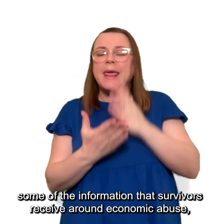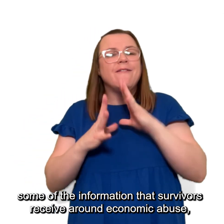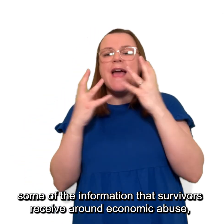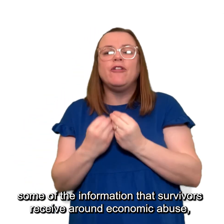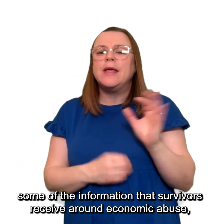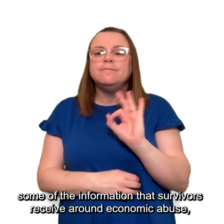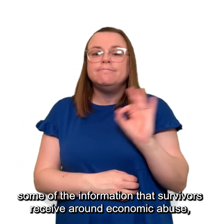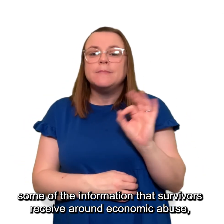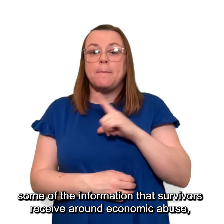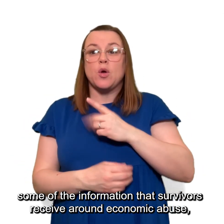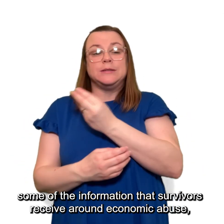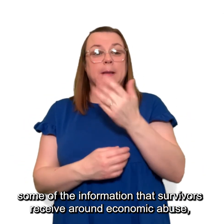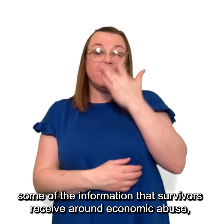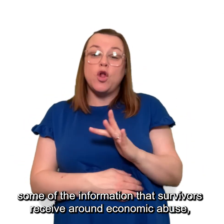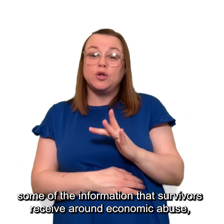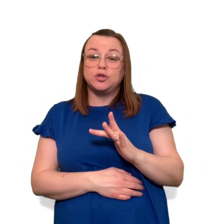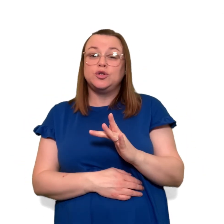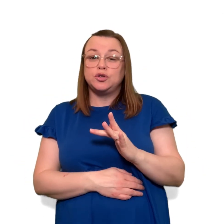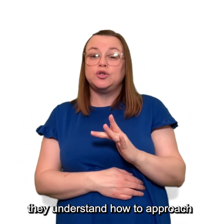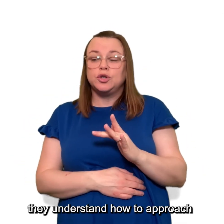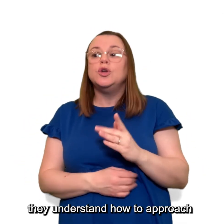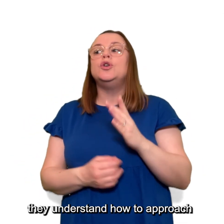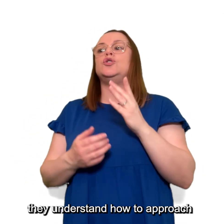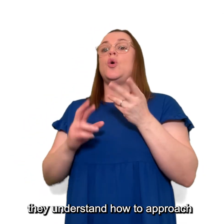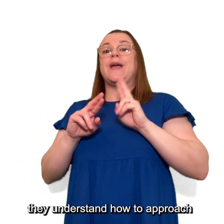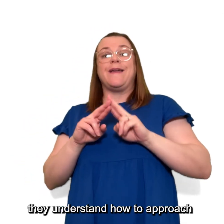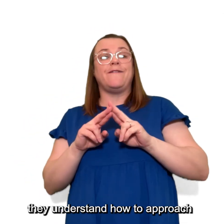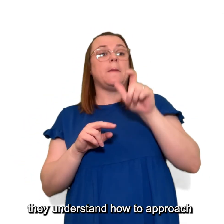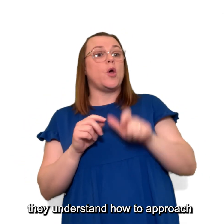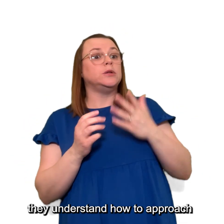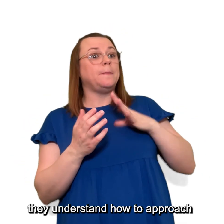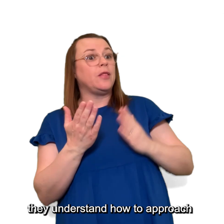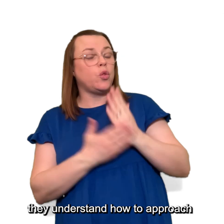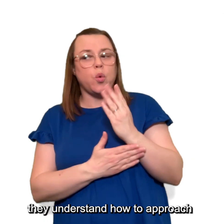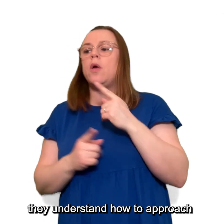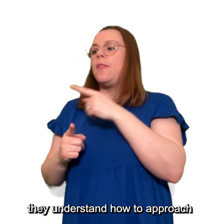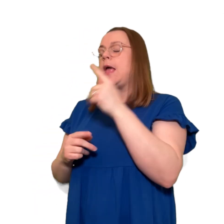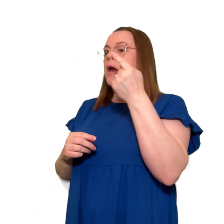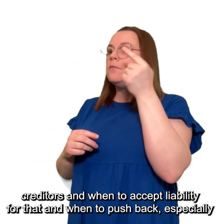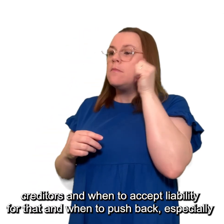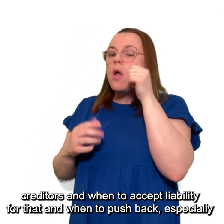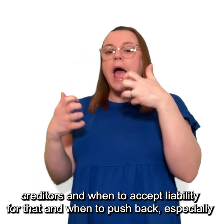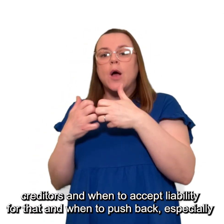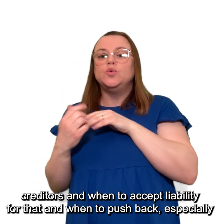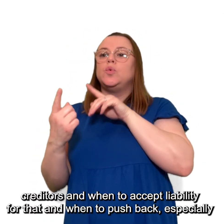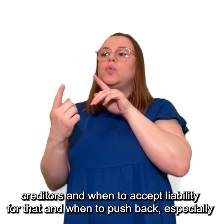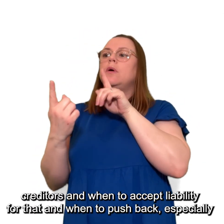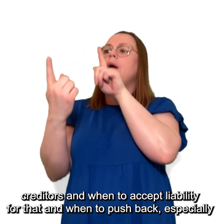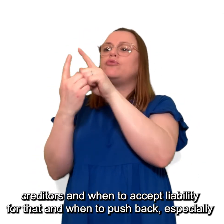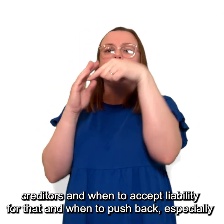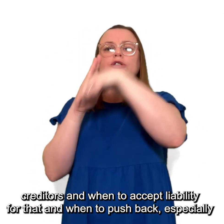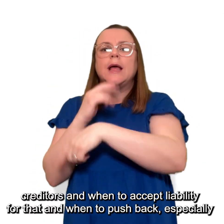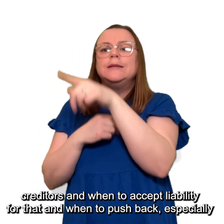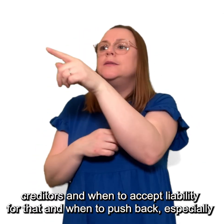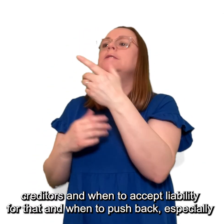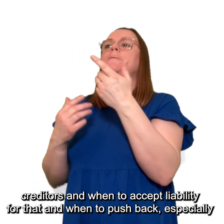that survivors receive around economic abuse. They understand how to approach creditors and